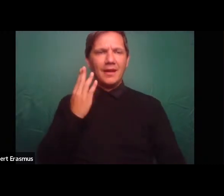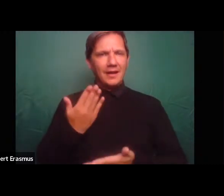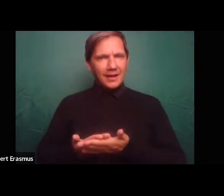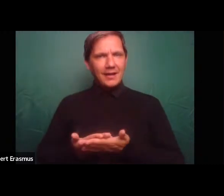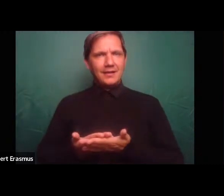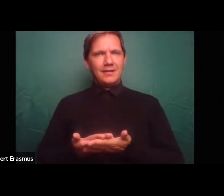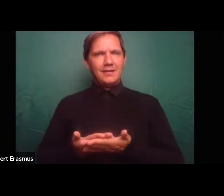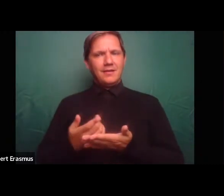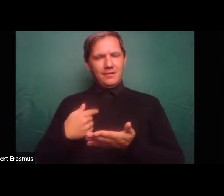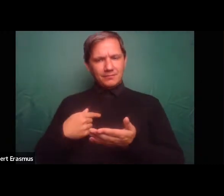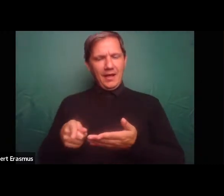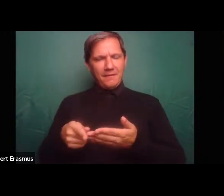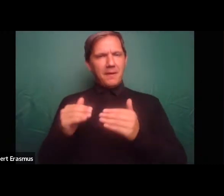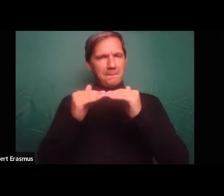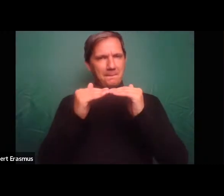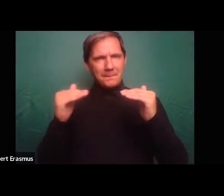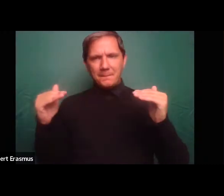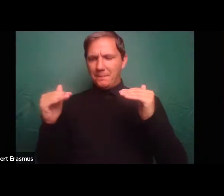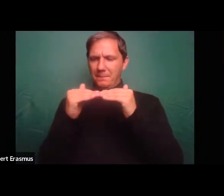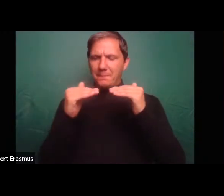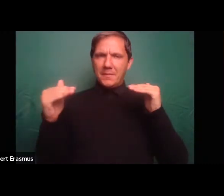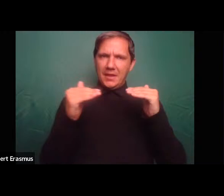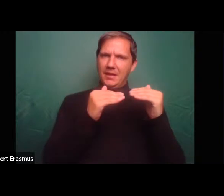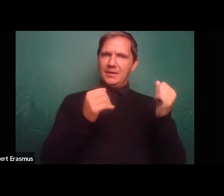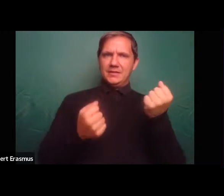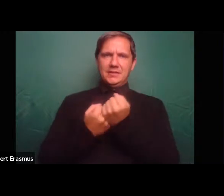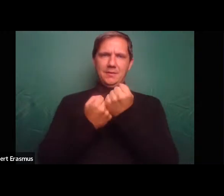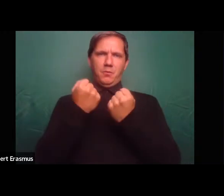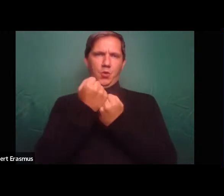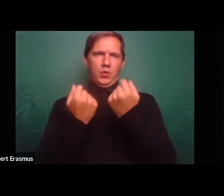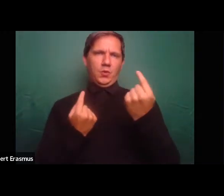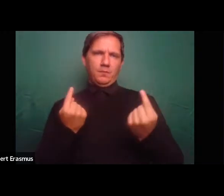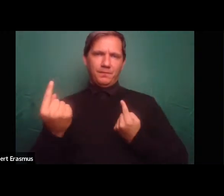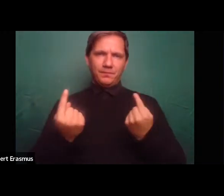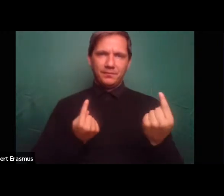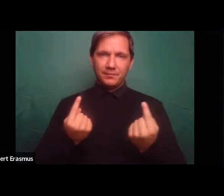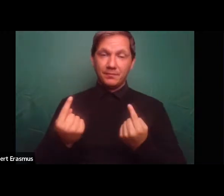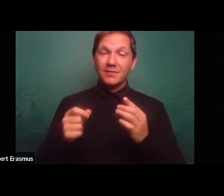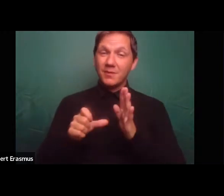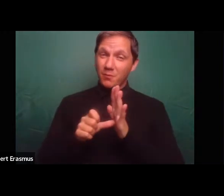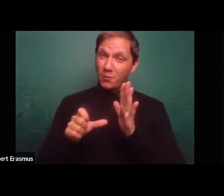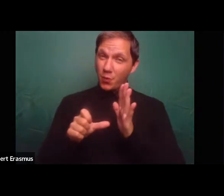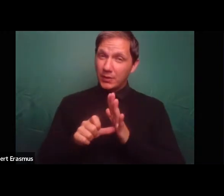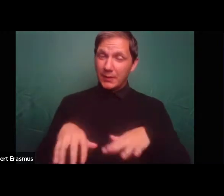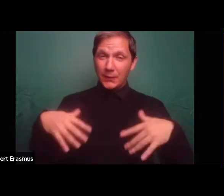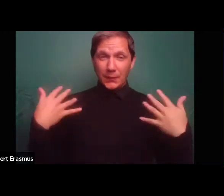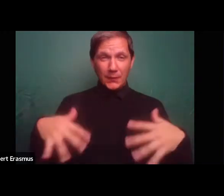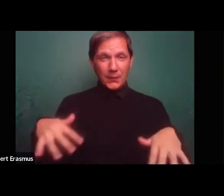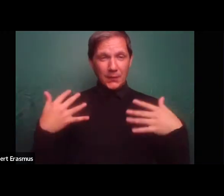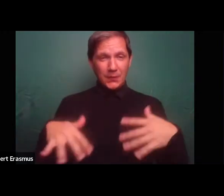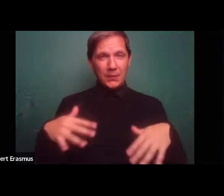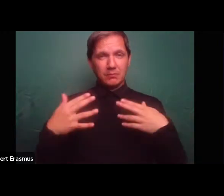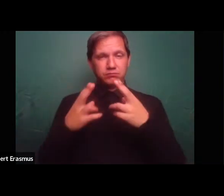peer support, as well as, because that's an important part of the tertiary